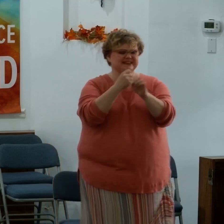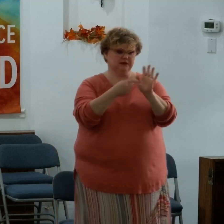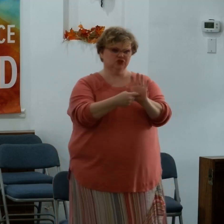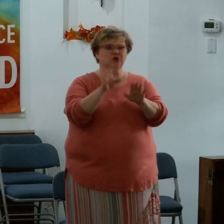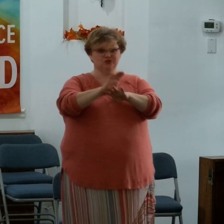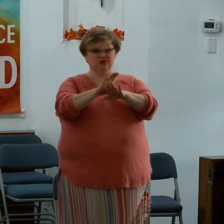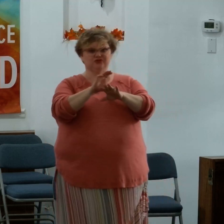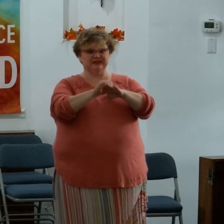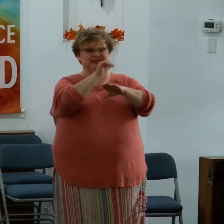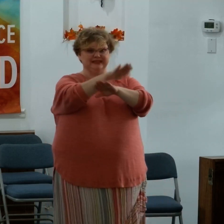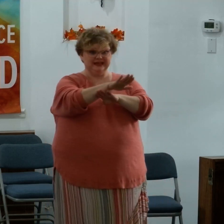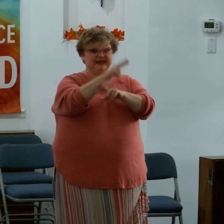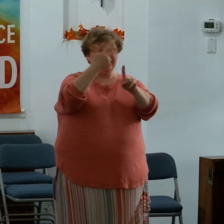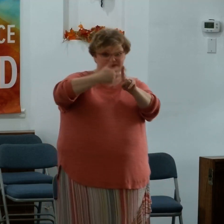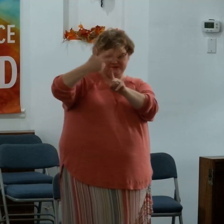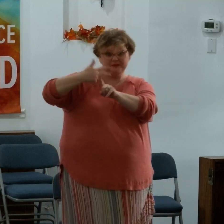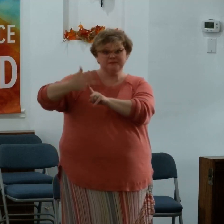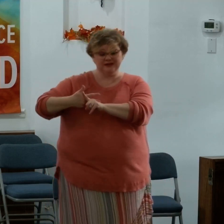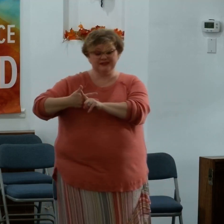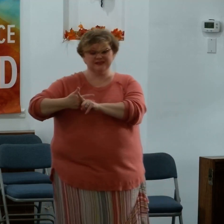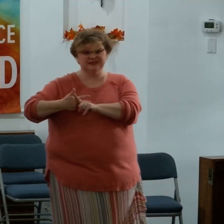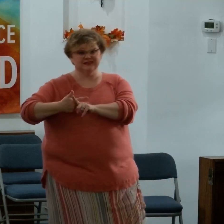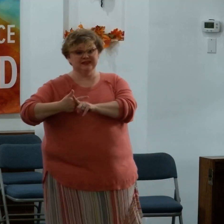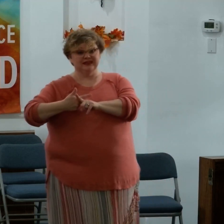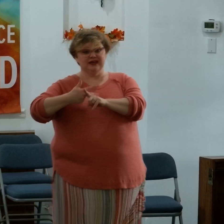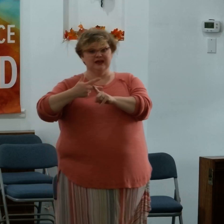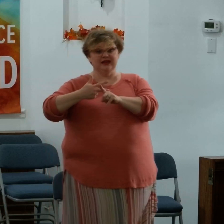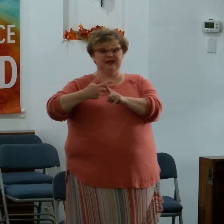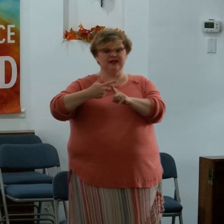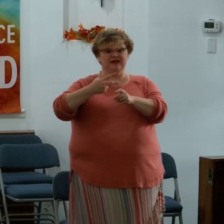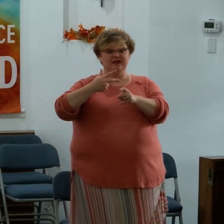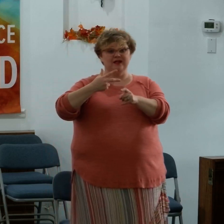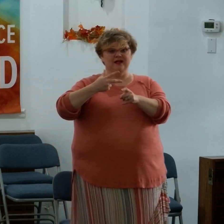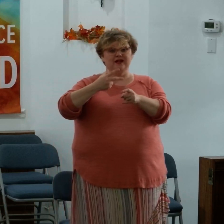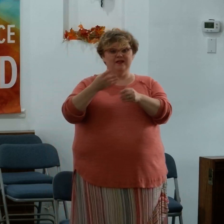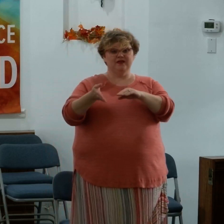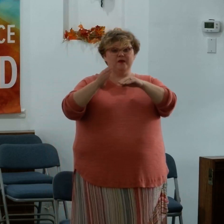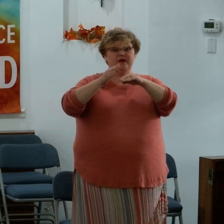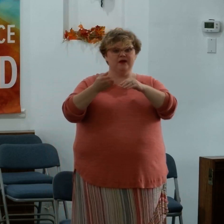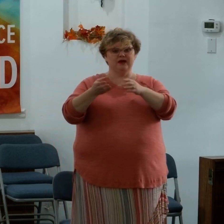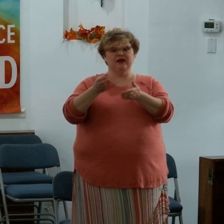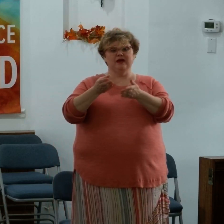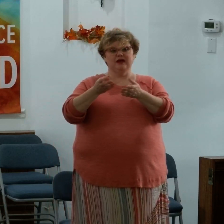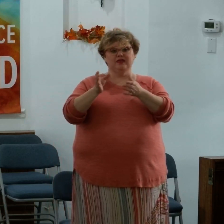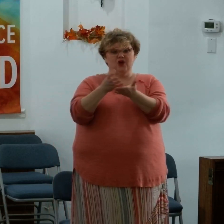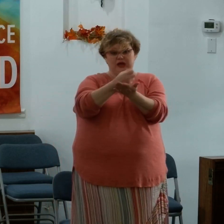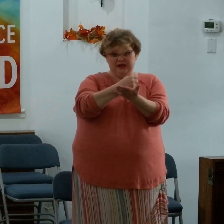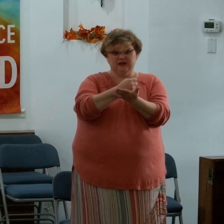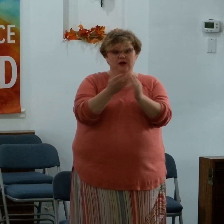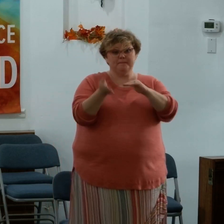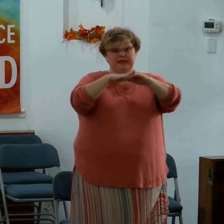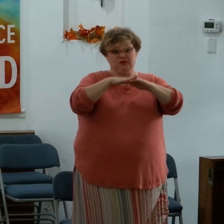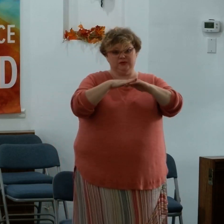who send out the tithing record four times a year, their income increases instead of decreasing like some other churches that